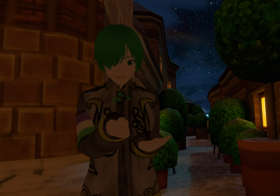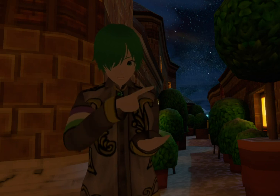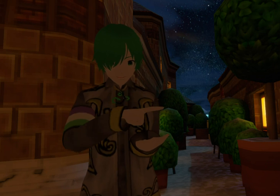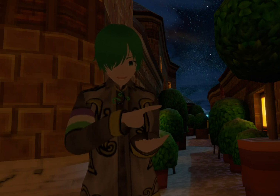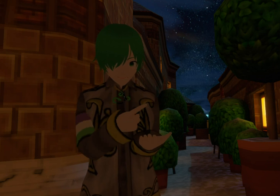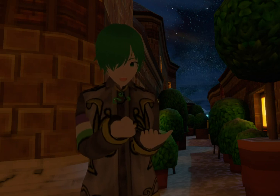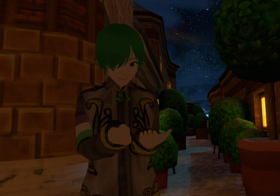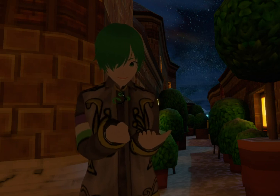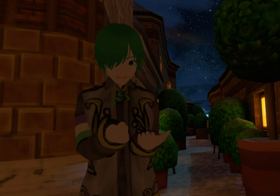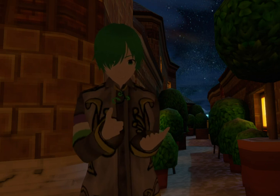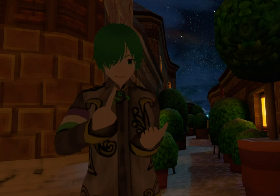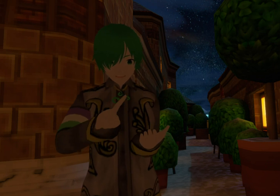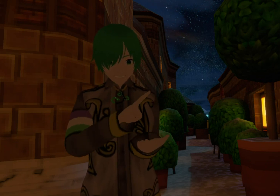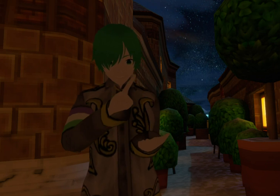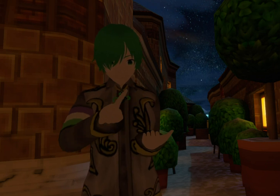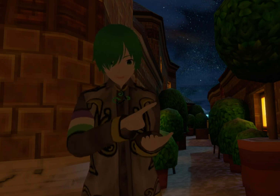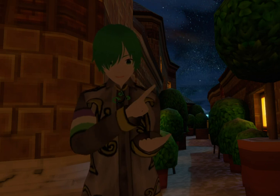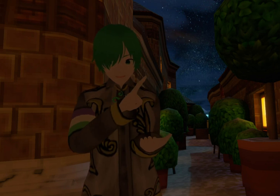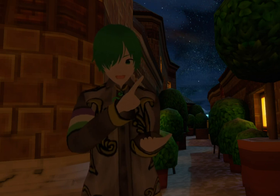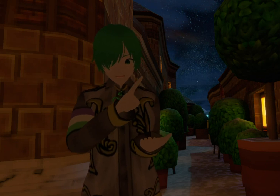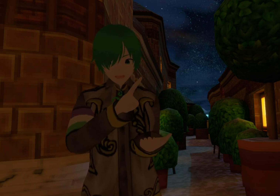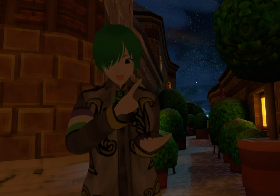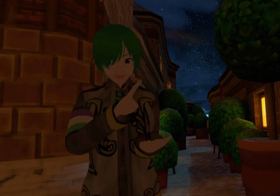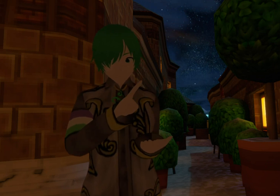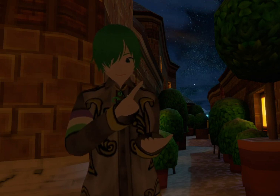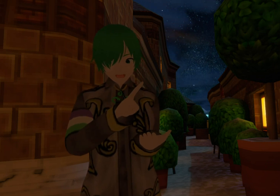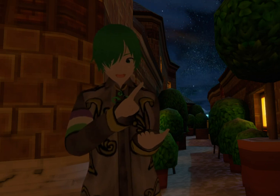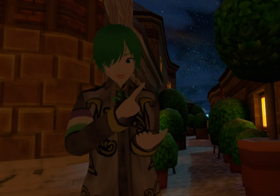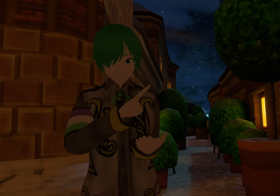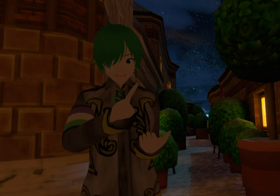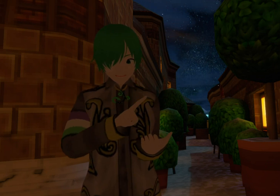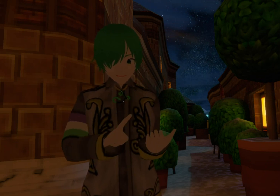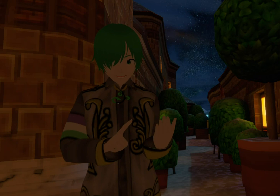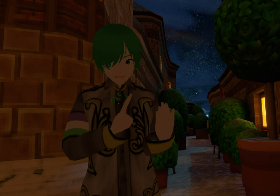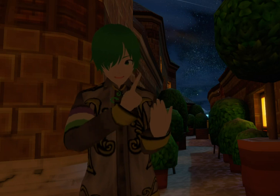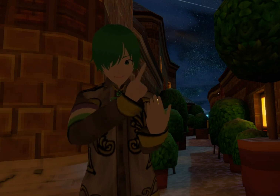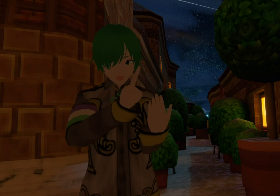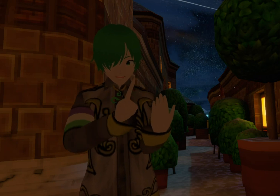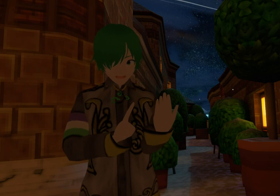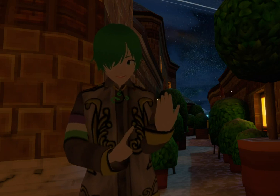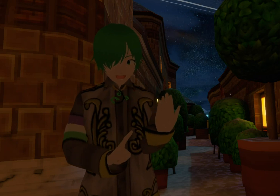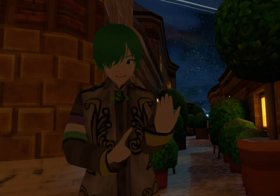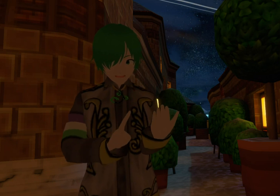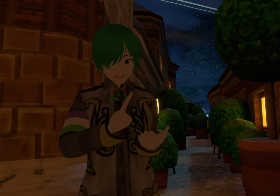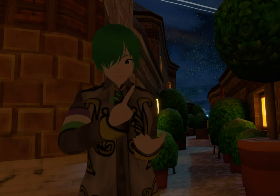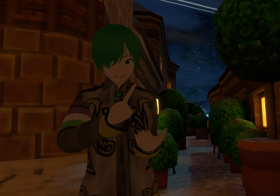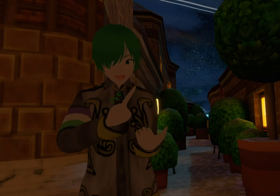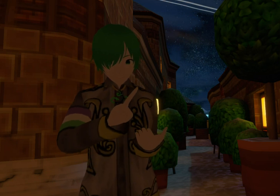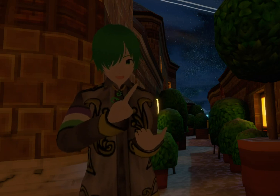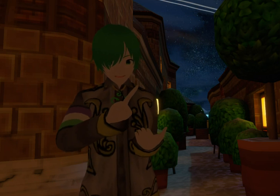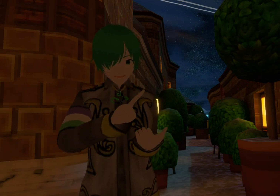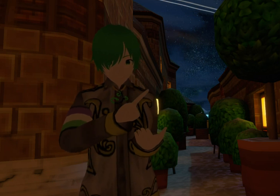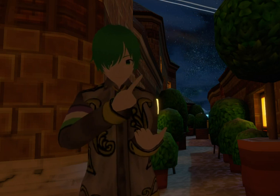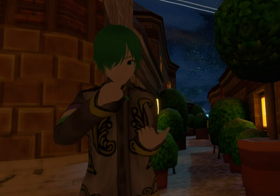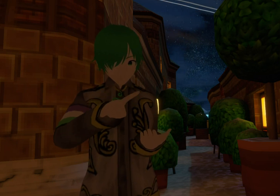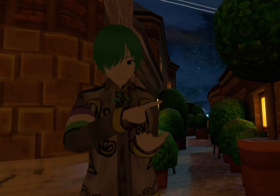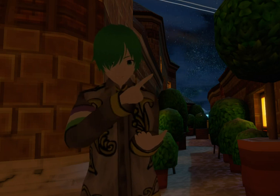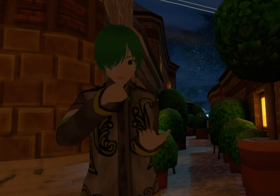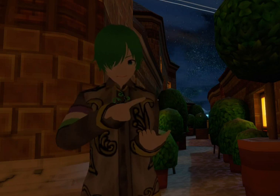sometimes I'll do it like turning the page. But they thought that I was signing dictionary because I was going down, like doing the drawing motion, but it looks like